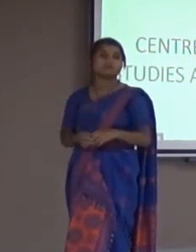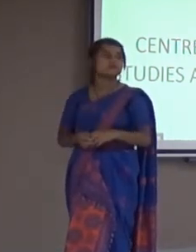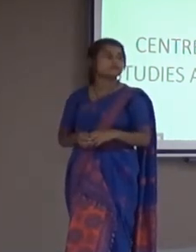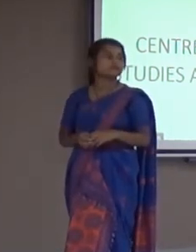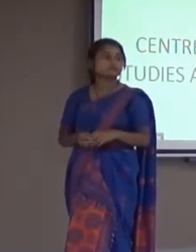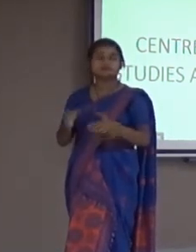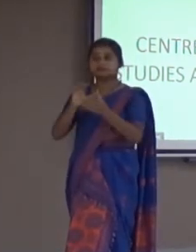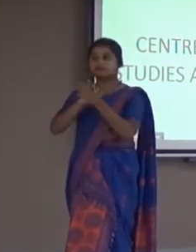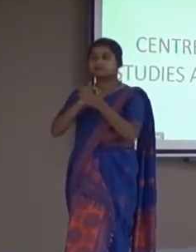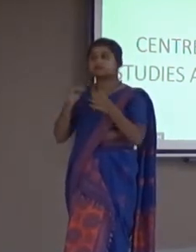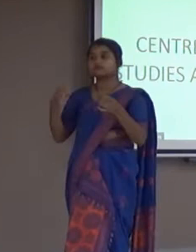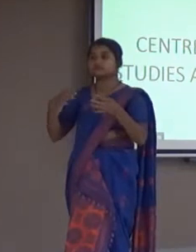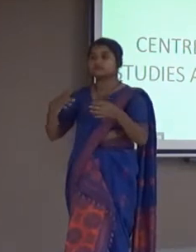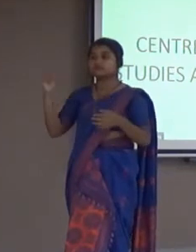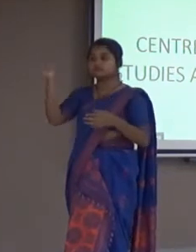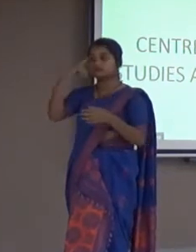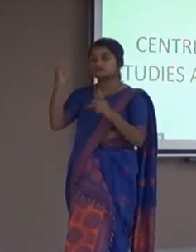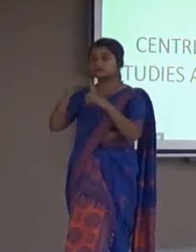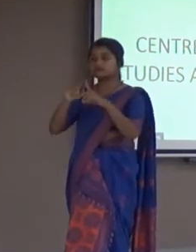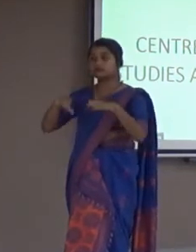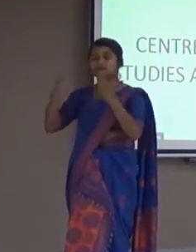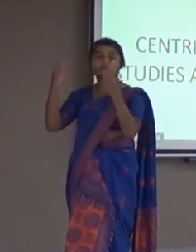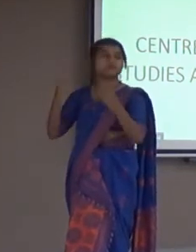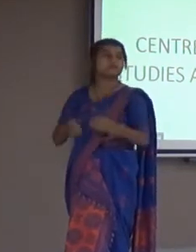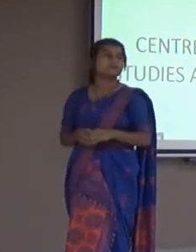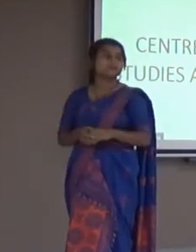accessible, friendly environment or society.